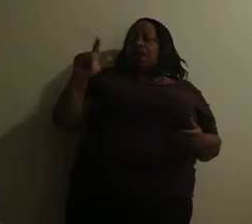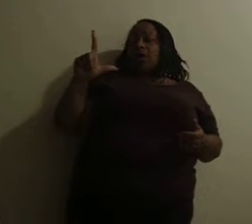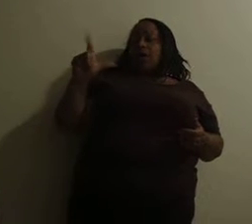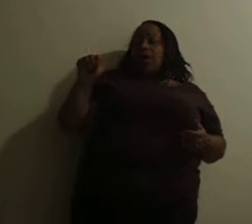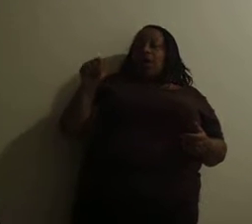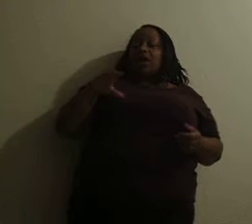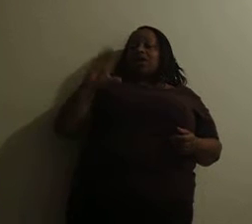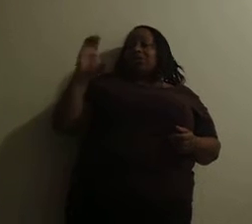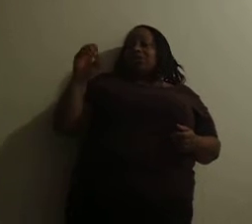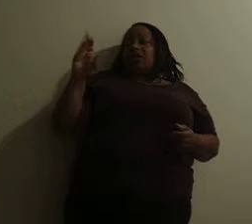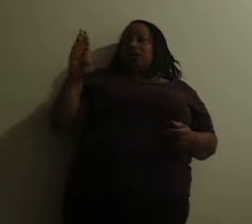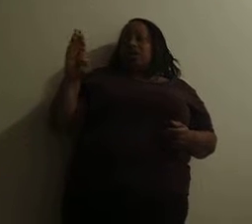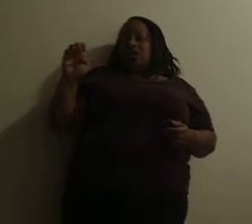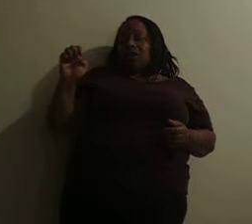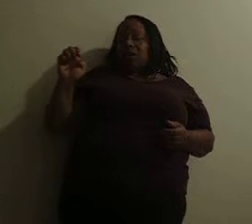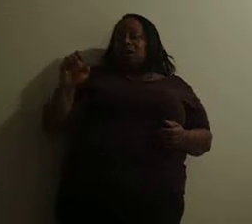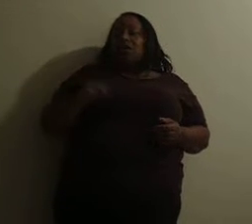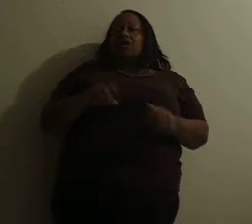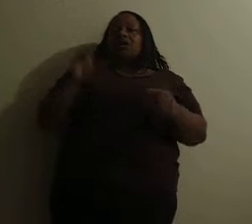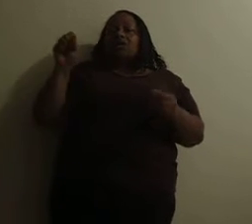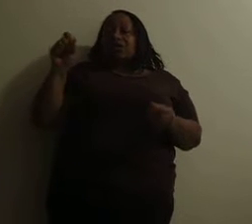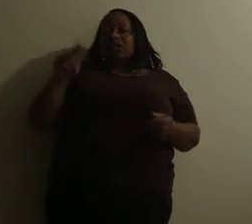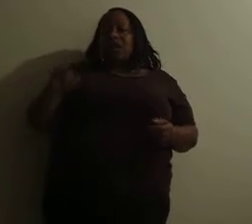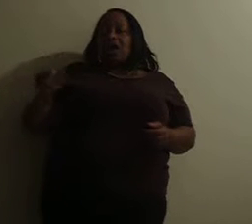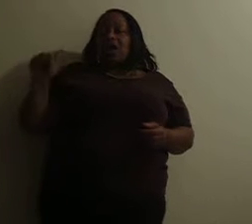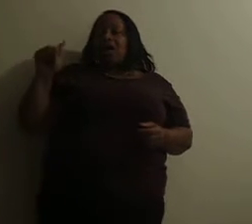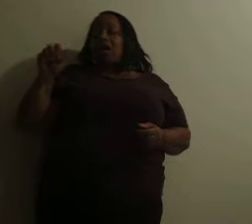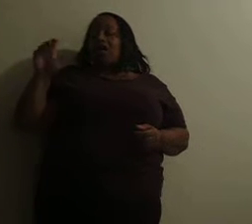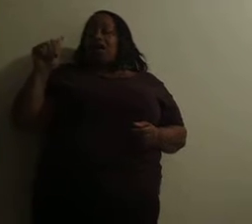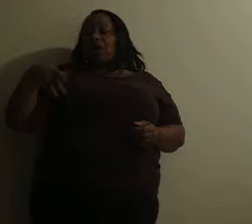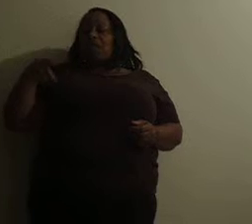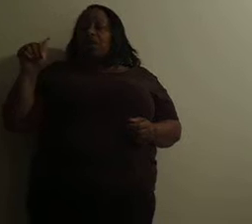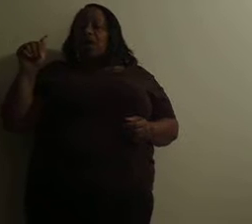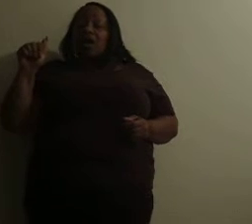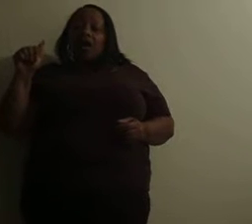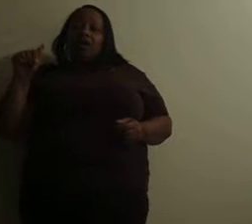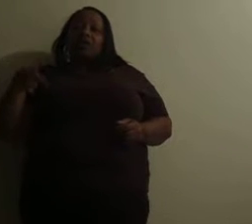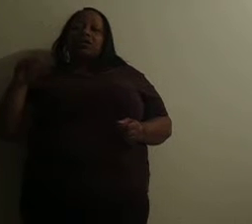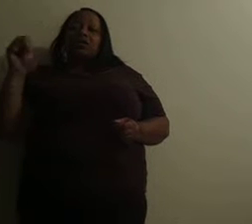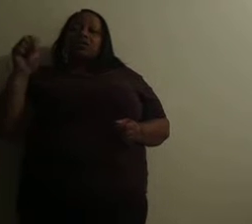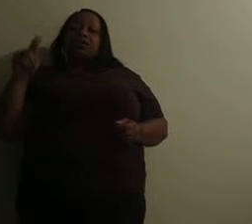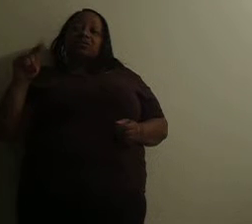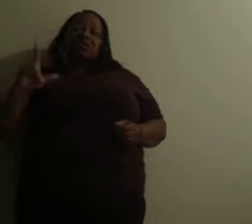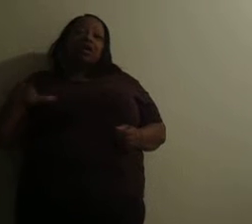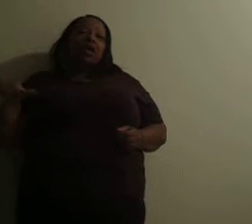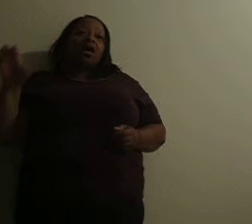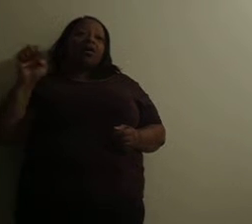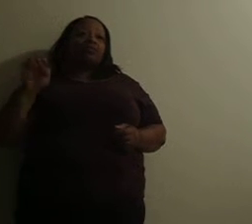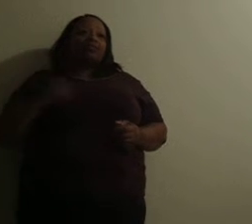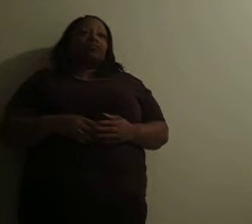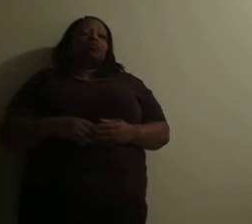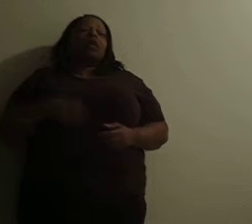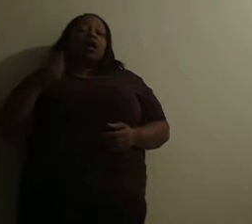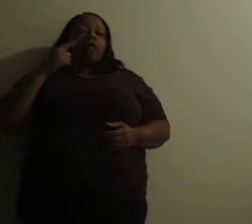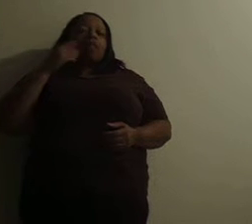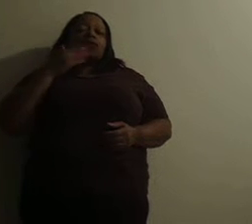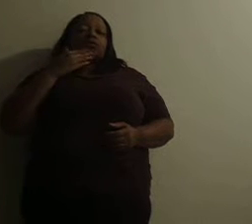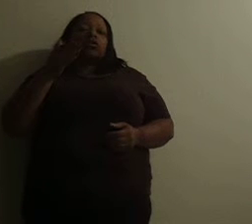they knew APA style, they knew how to arrange papers in the content areas, and I think it was a really beneficial course for students